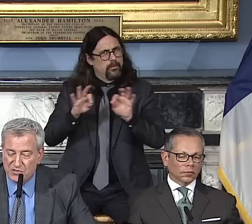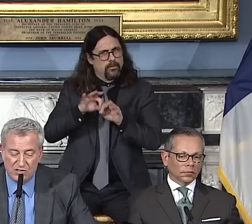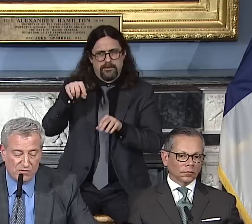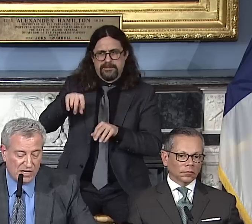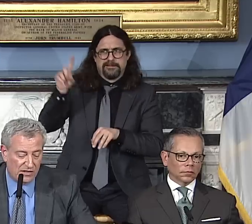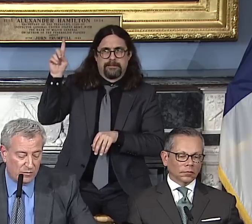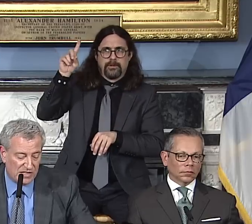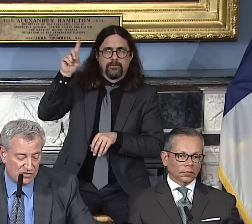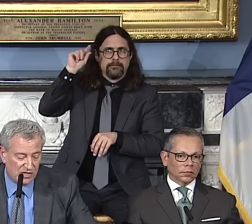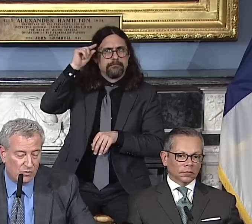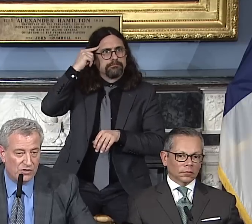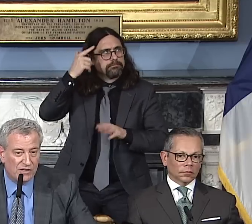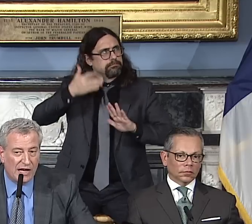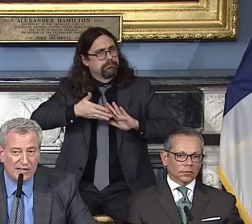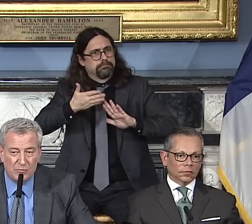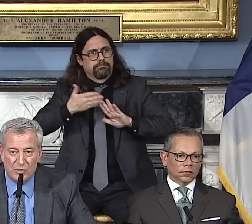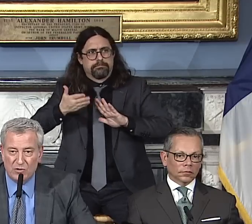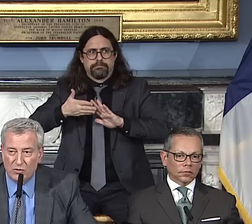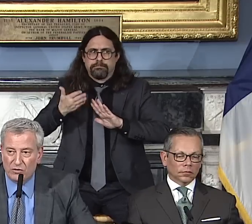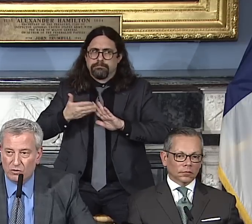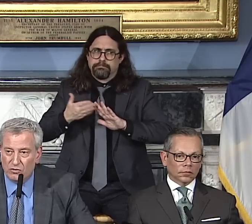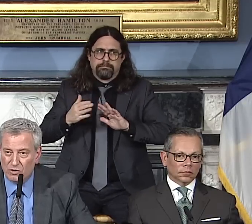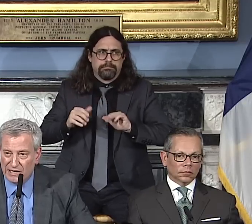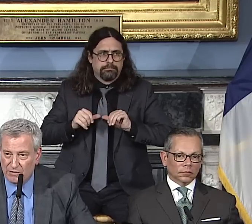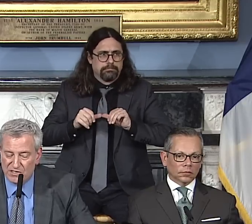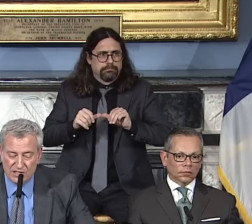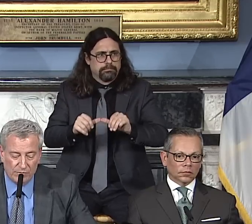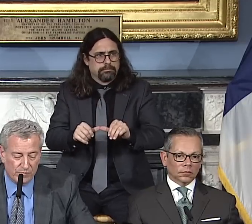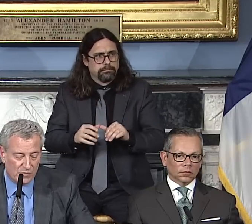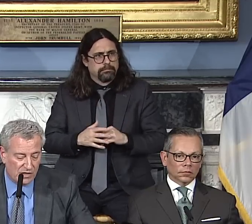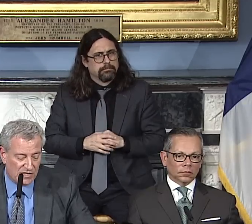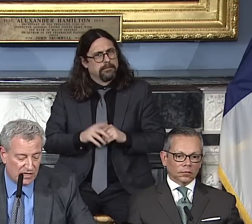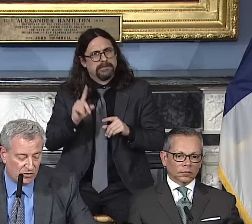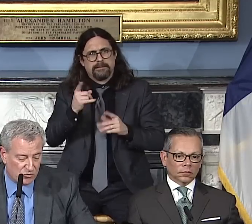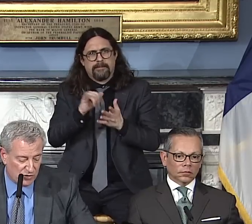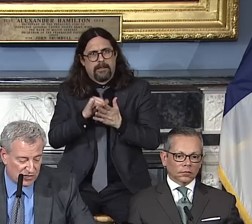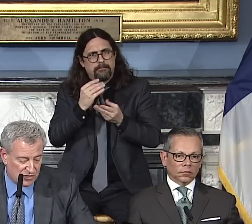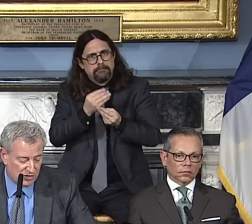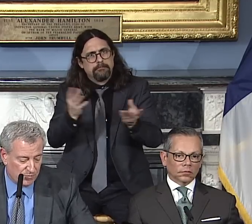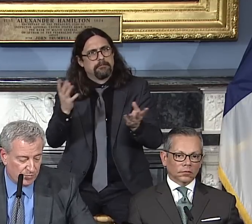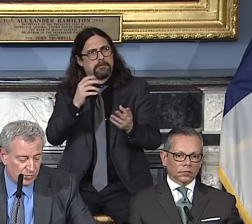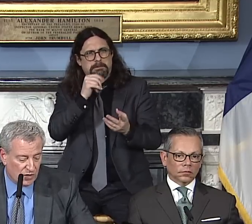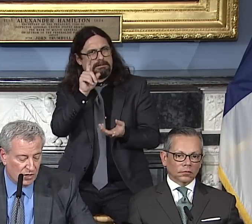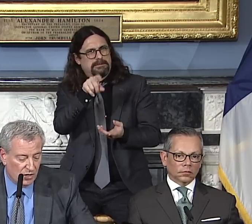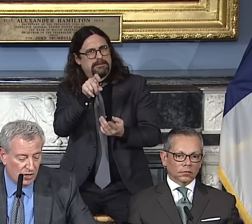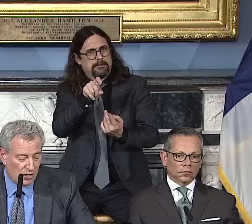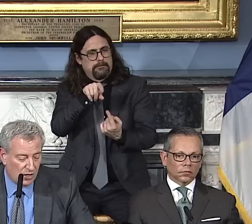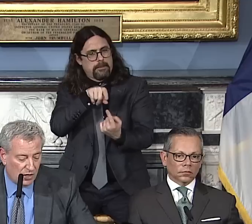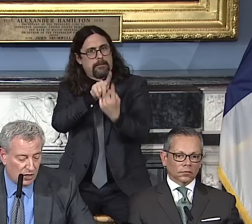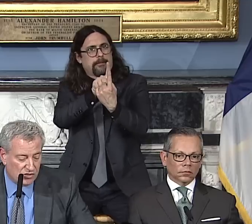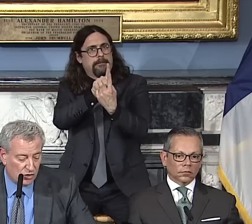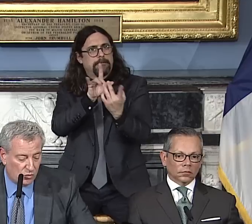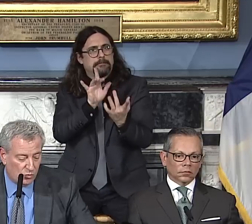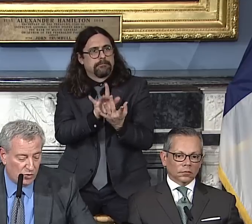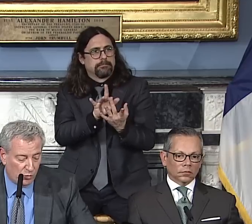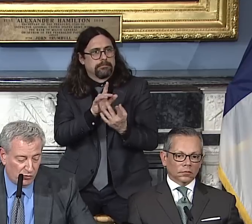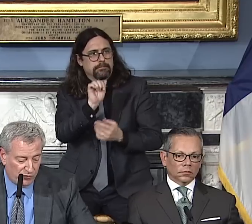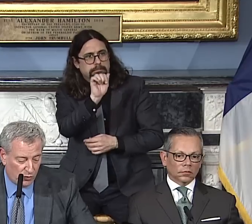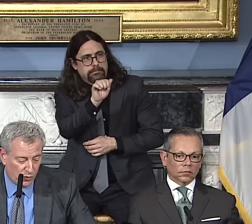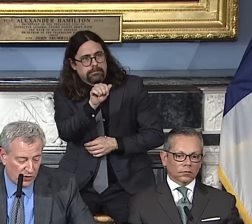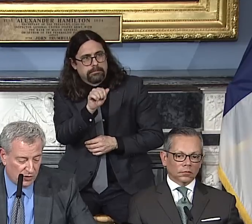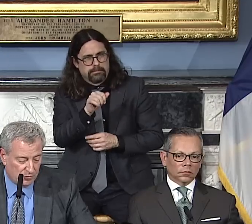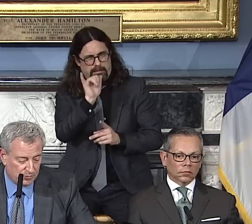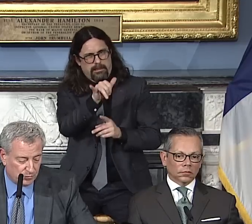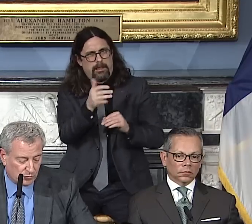other options for getting their message out. We do not need people going door-to-door canvassing and taking those risks. So we'll